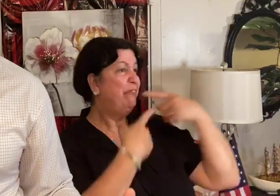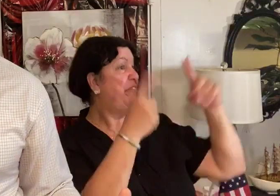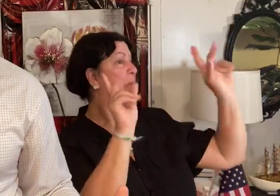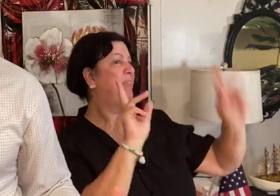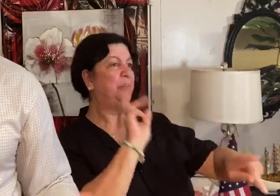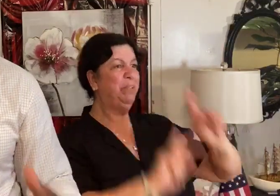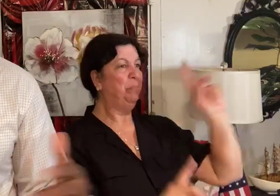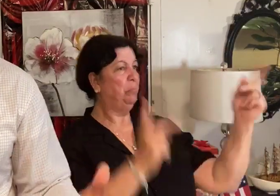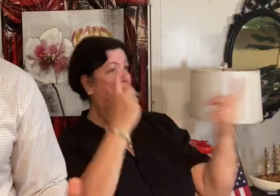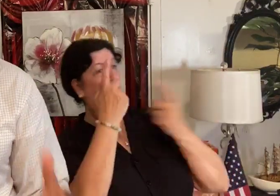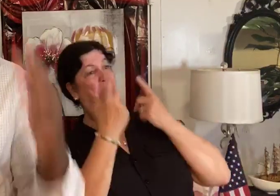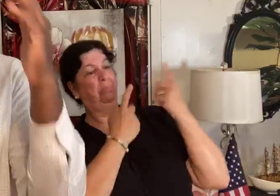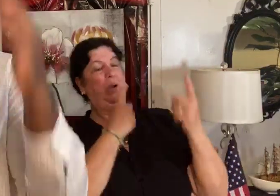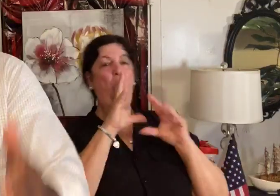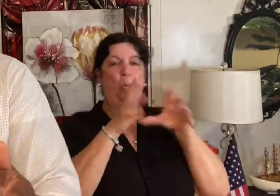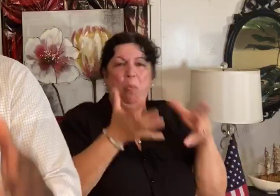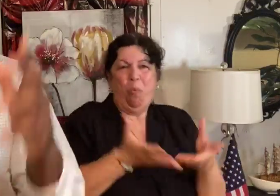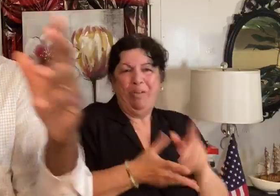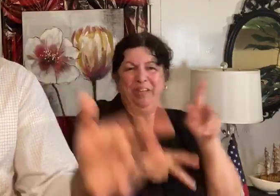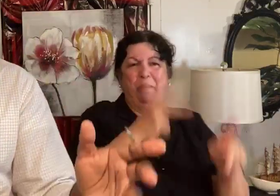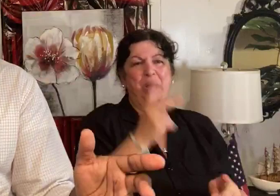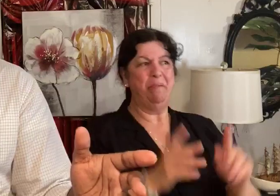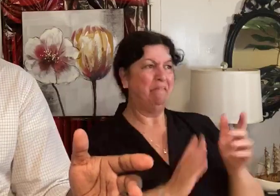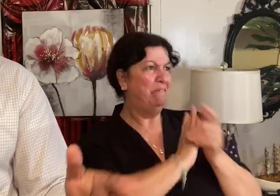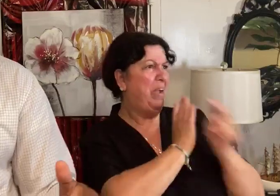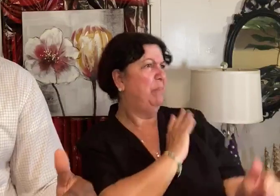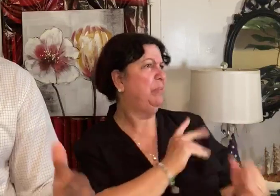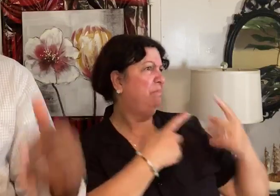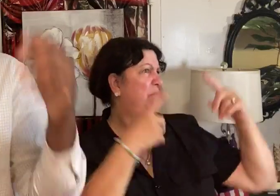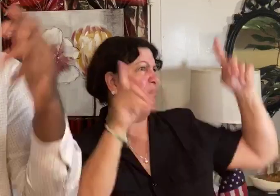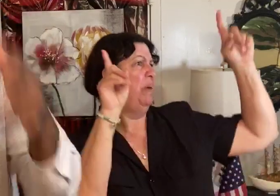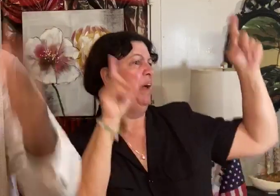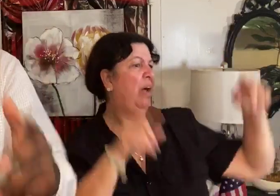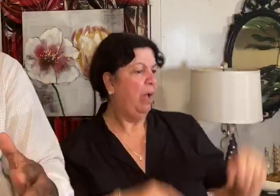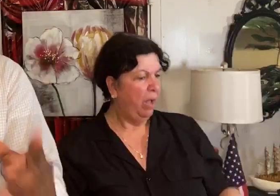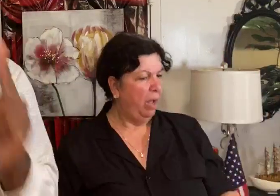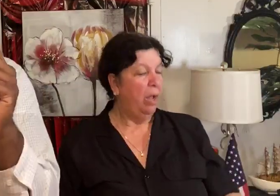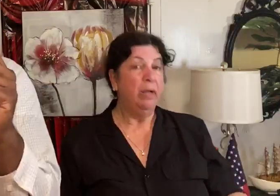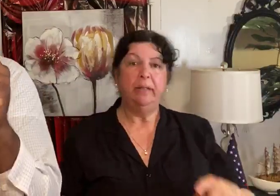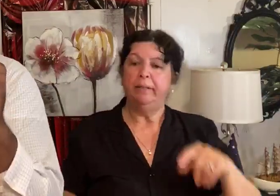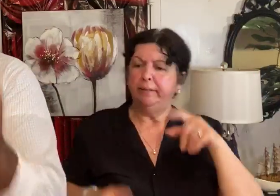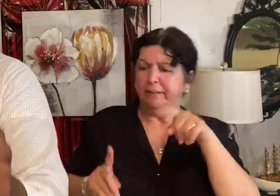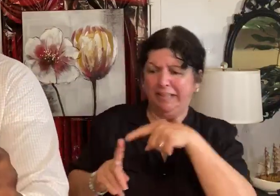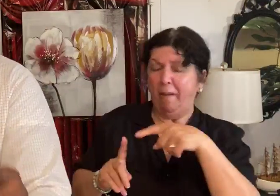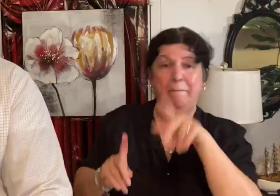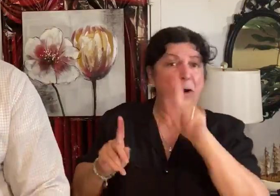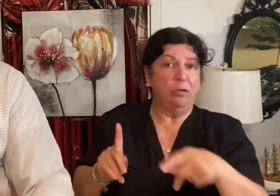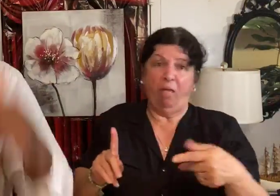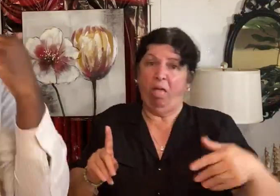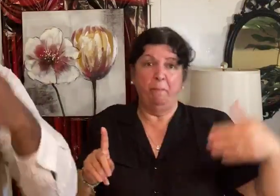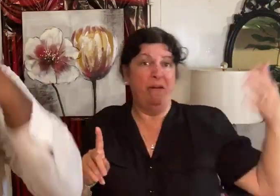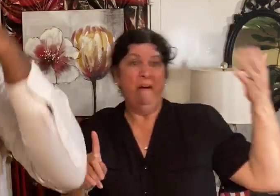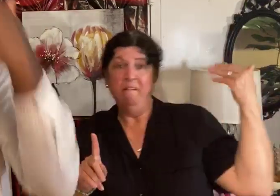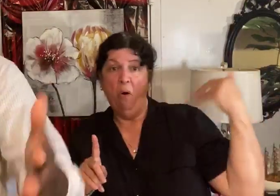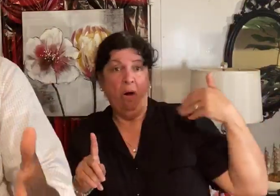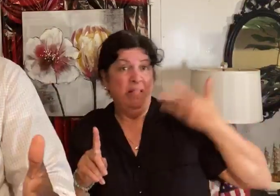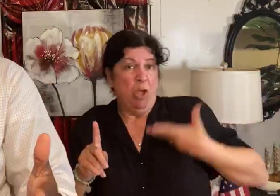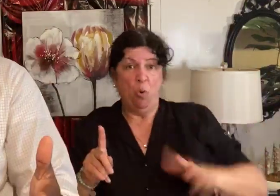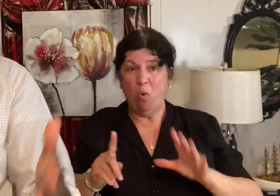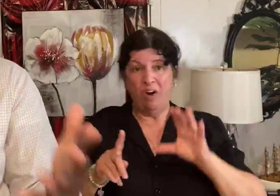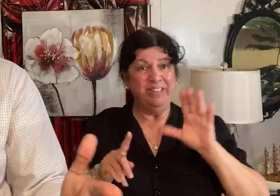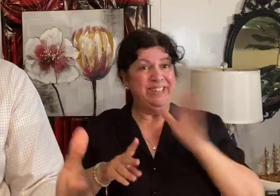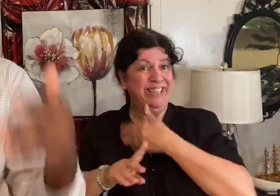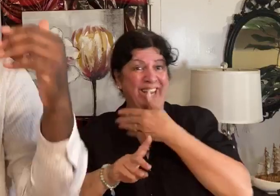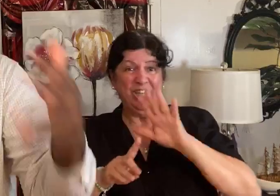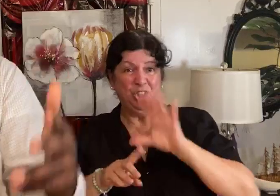talented people, worldly people, but talented and famous. And that same person didn't want to sing in church, but they're going to come